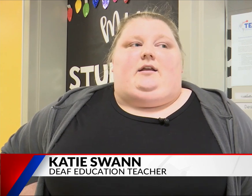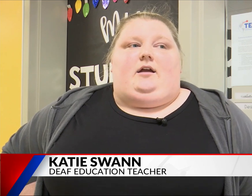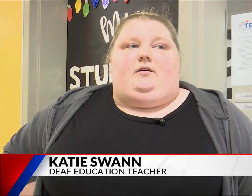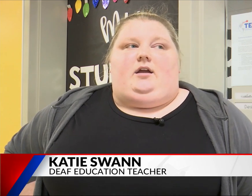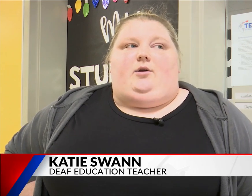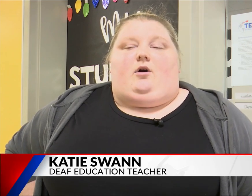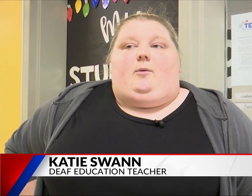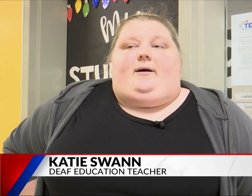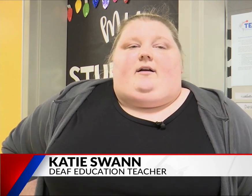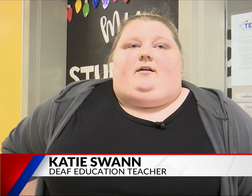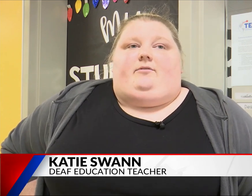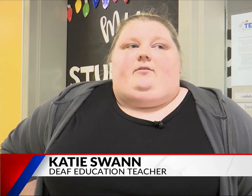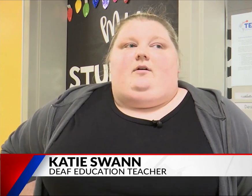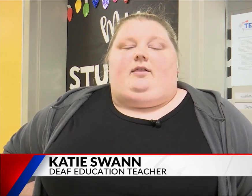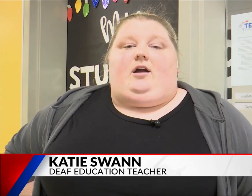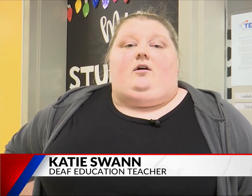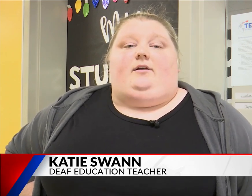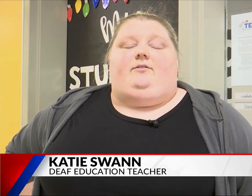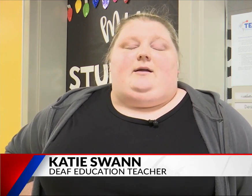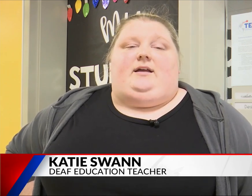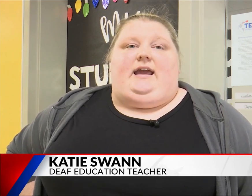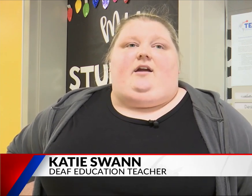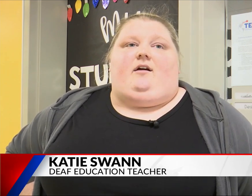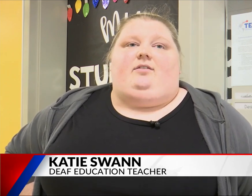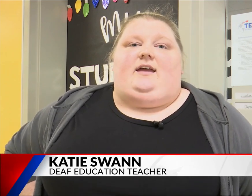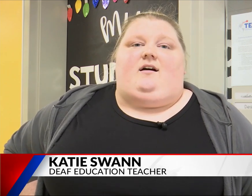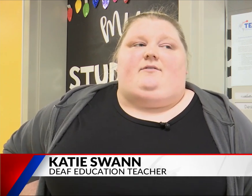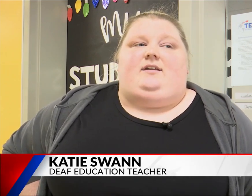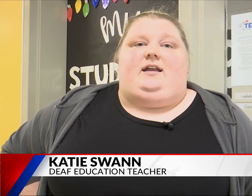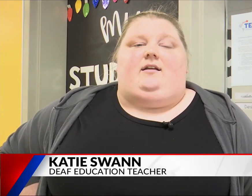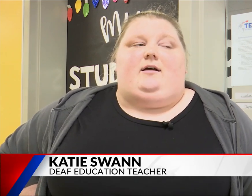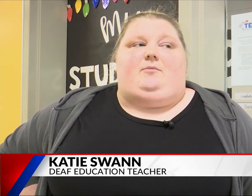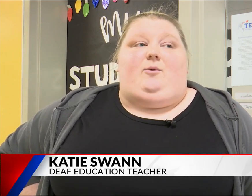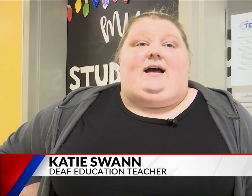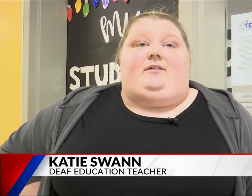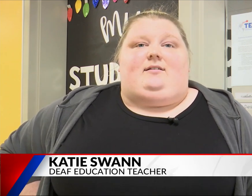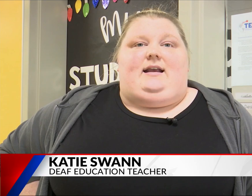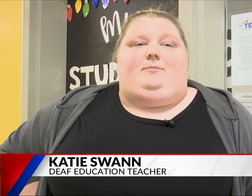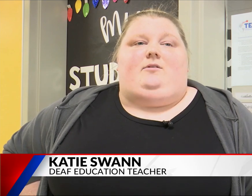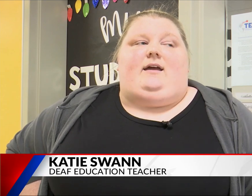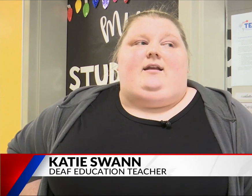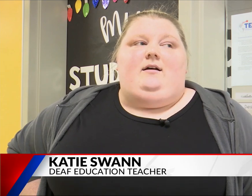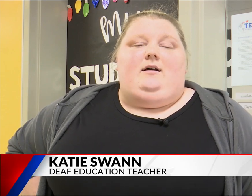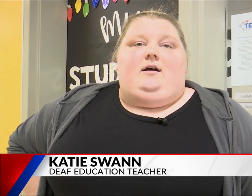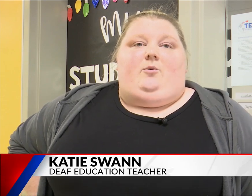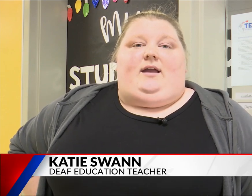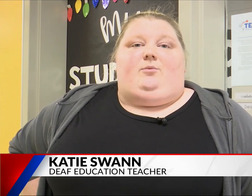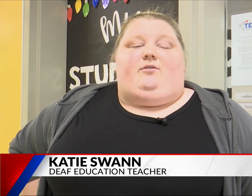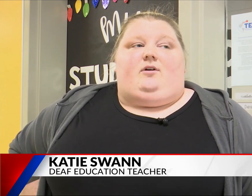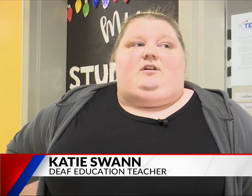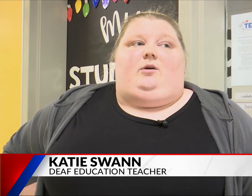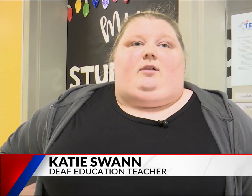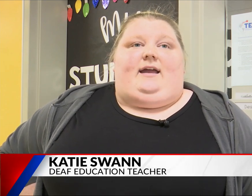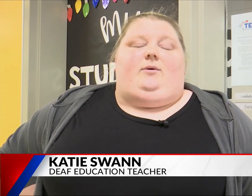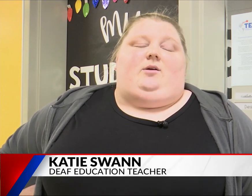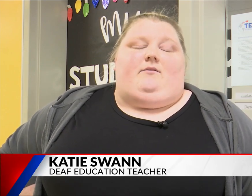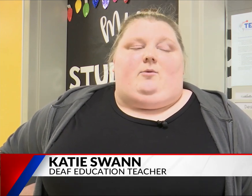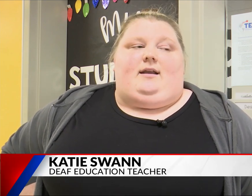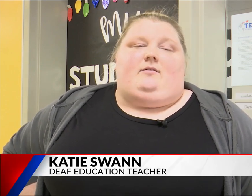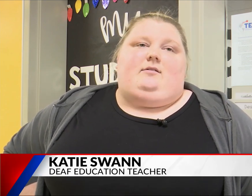are a part of our little family here, then often you have a sign name so that we can refer to you like we do everyone else.